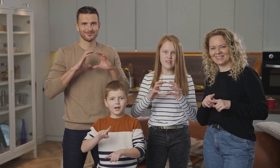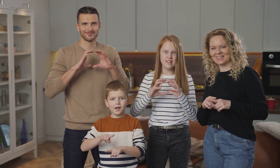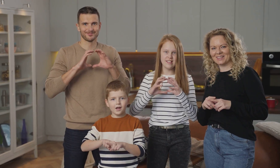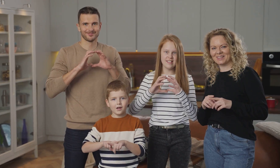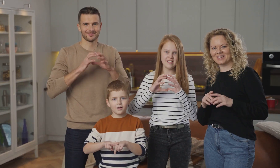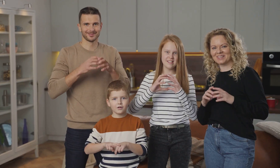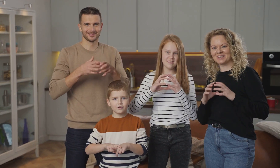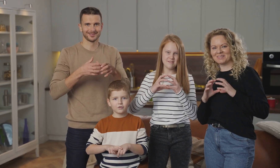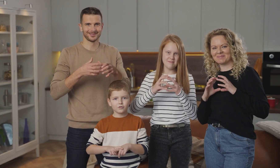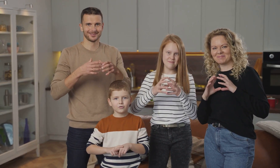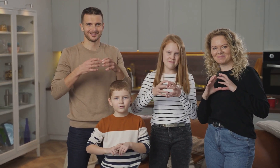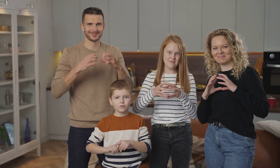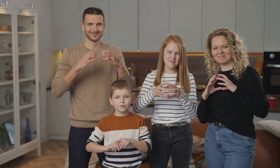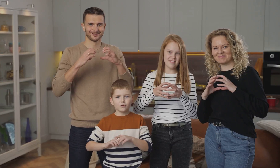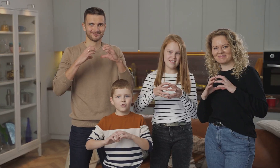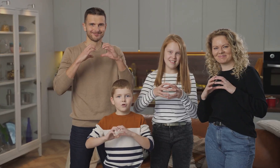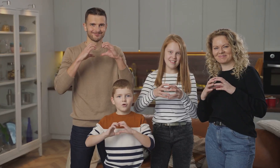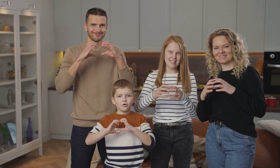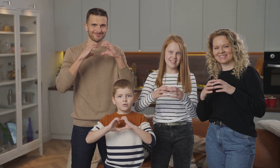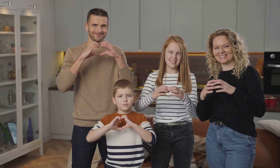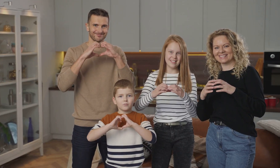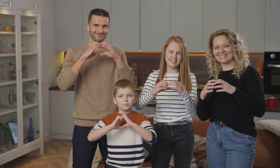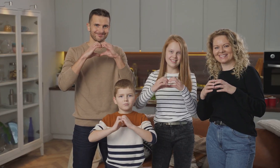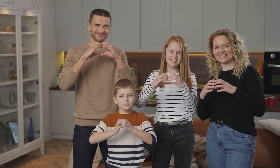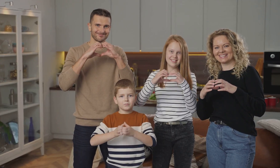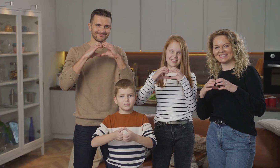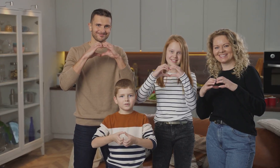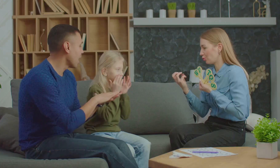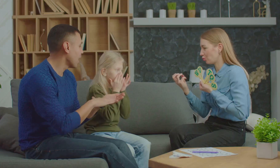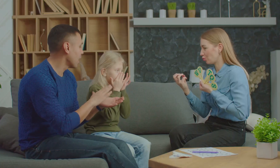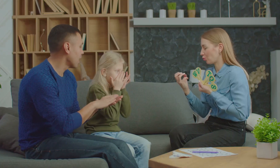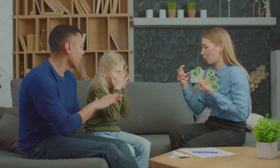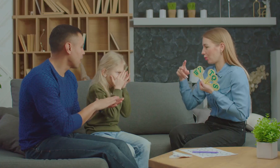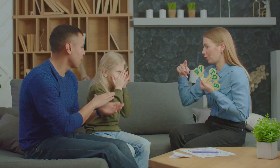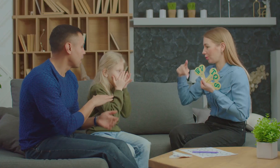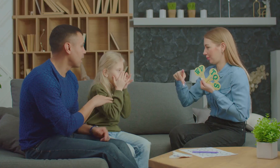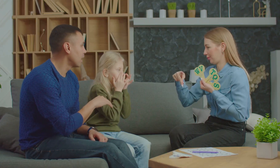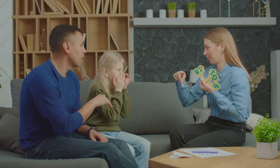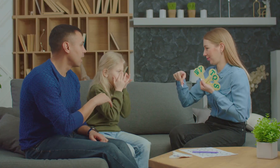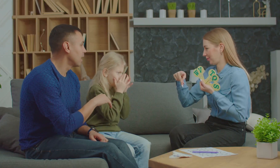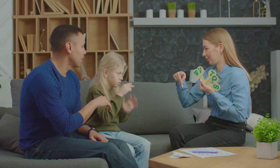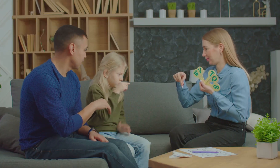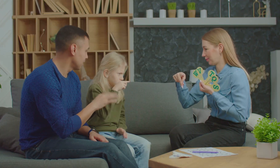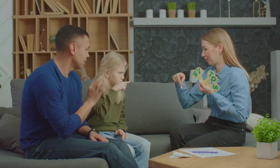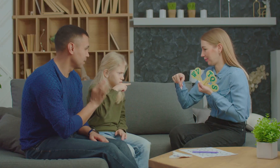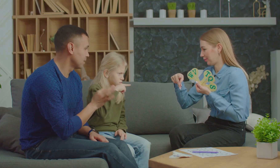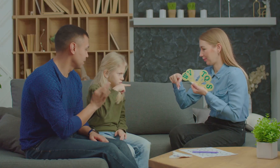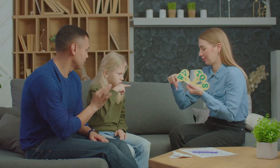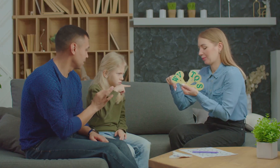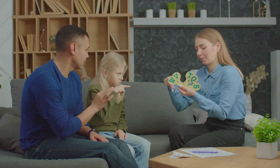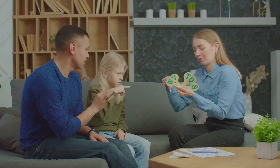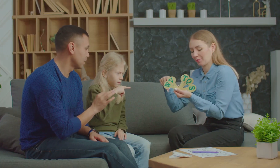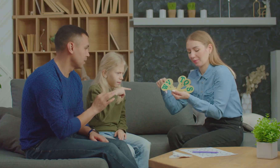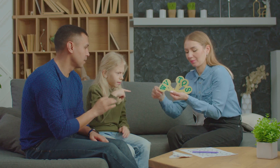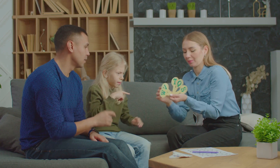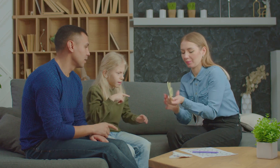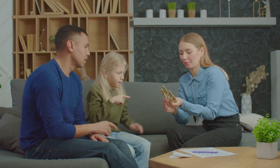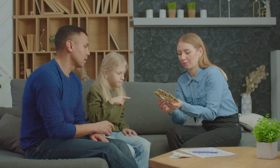they place on their hearing daughter. This portrayal perpetuates a stereotype of dependence that isn't reflective of the deaf community's resilience